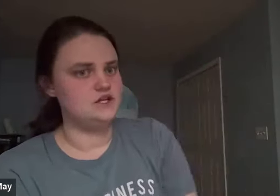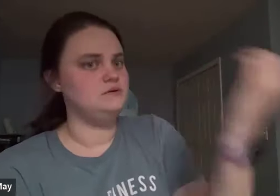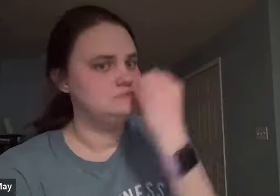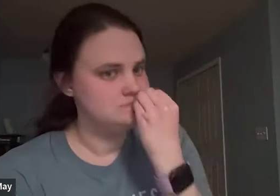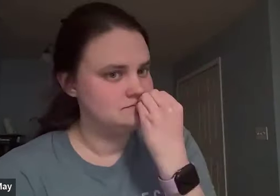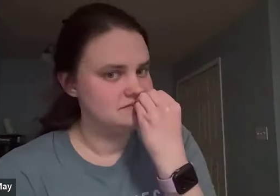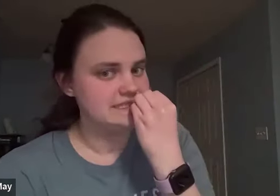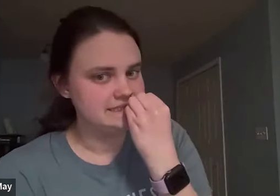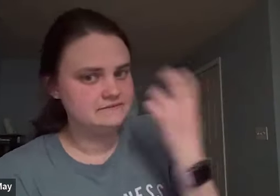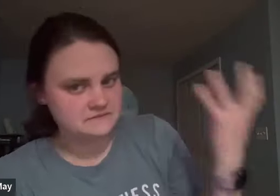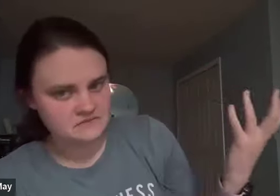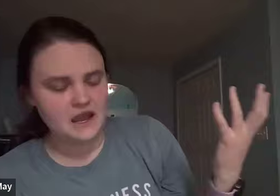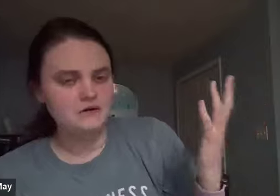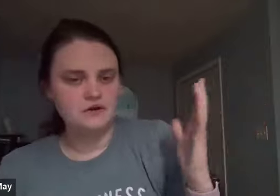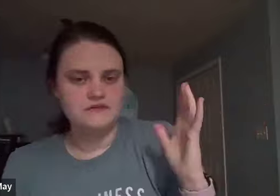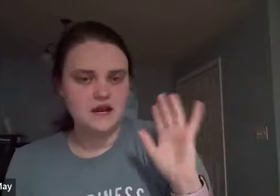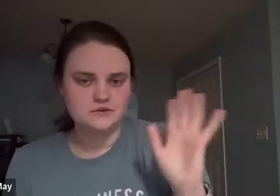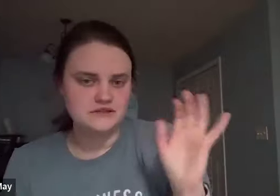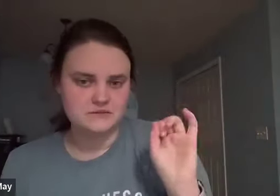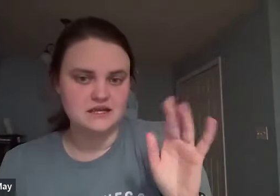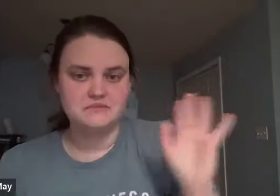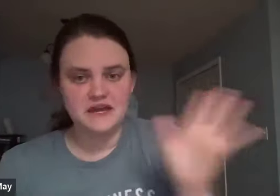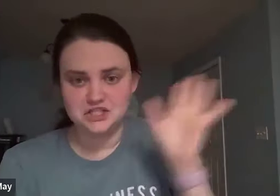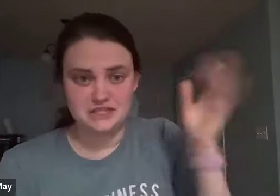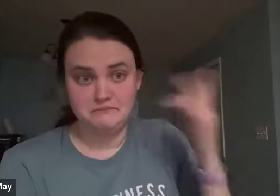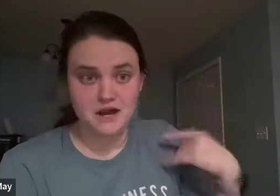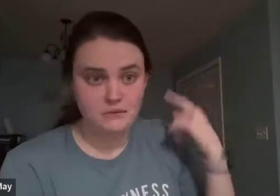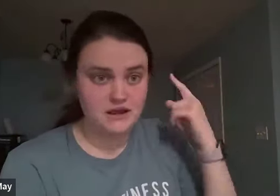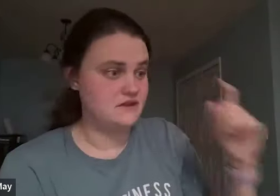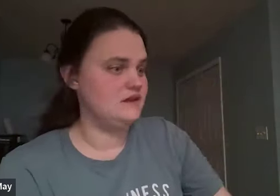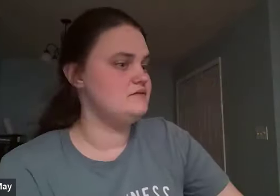So eat. I don't know if that helps anybody, but that's just like my way of thinking of it.